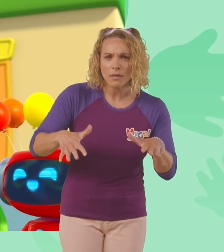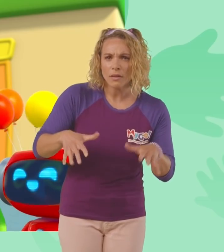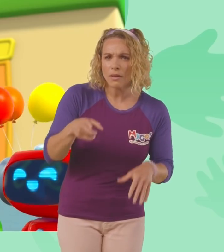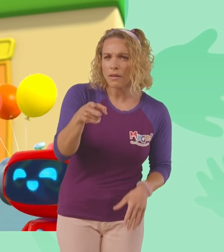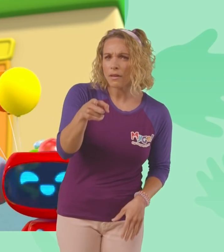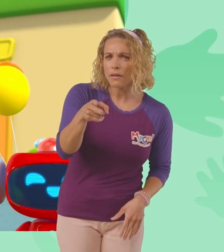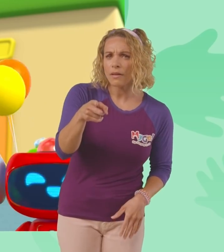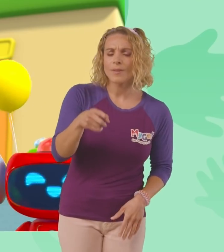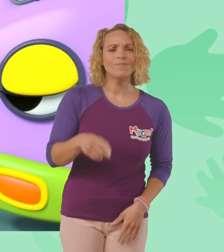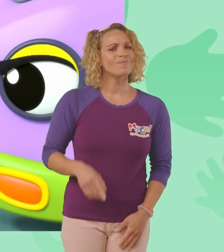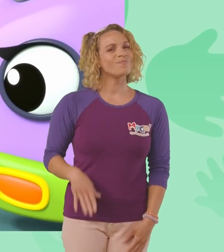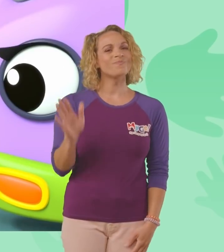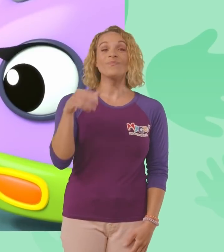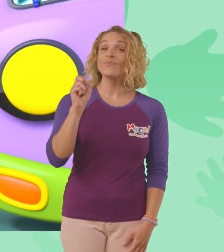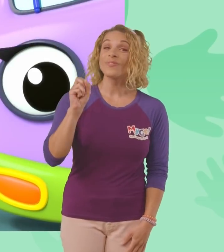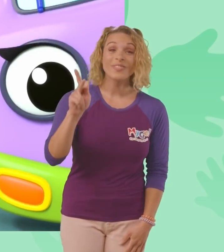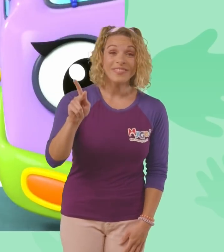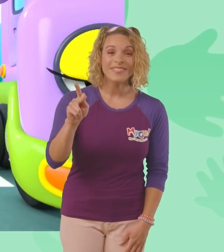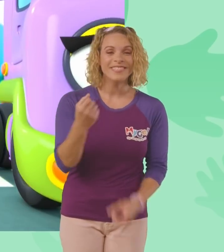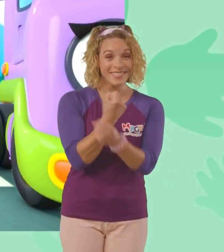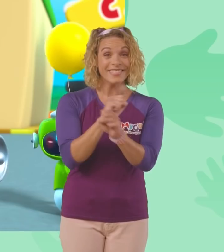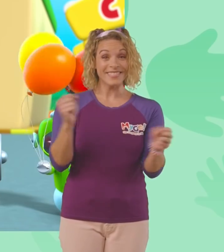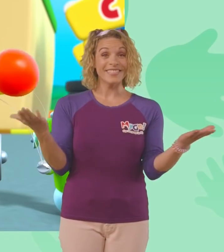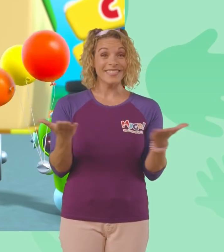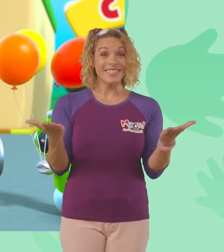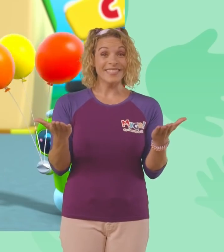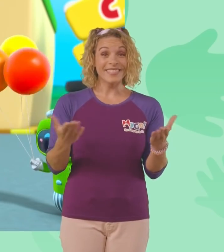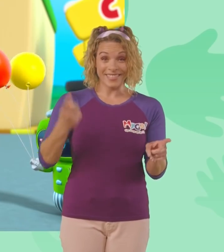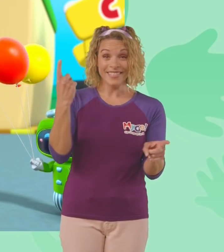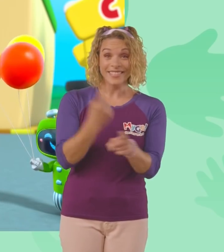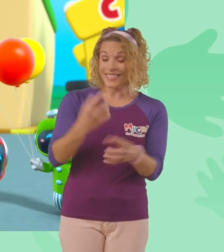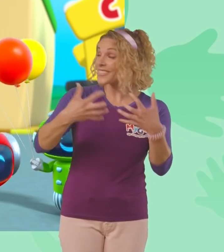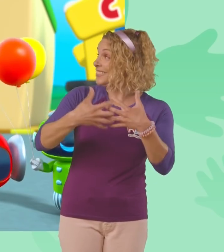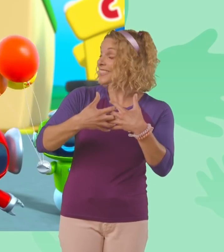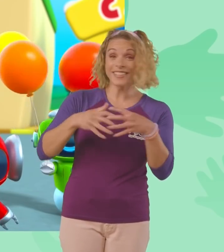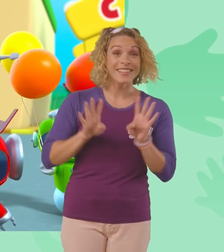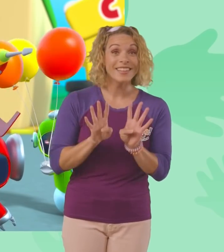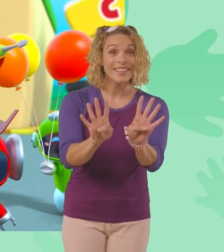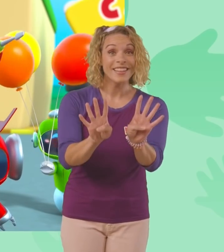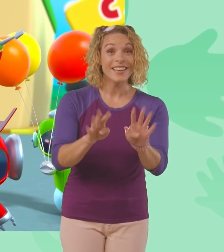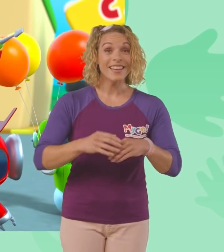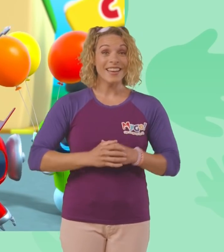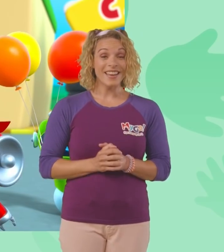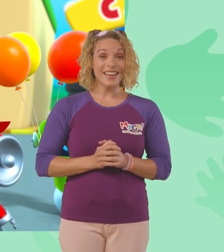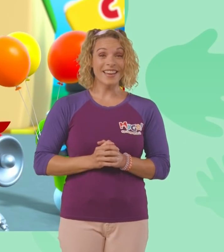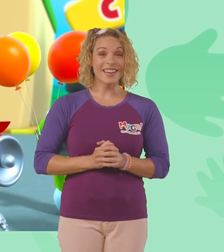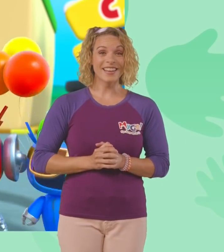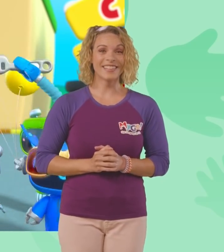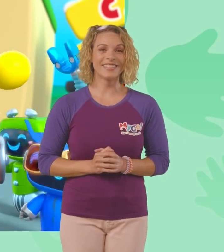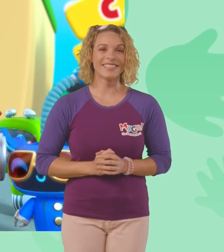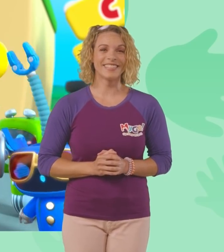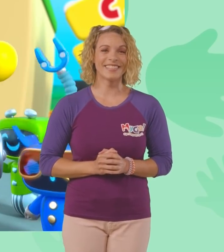Are you nervous? It's okay. You're in safe hands. Right, Mechanicals?